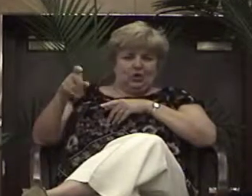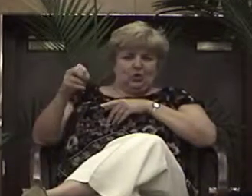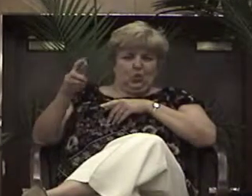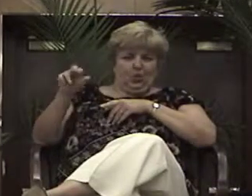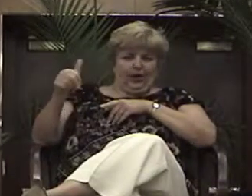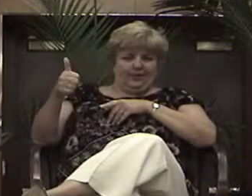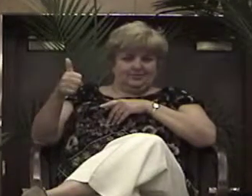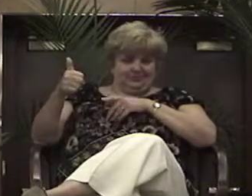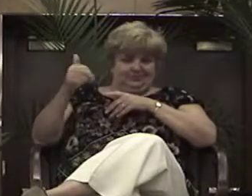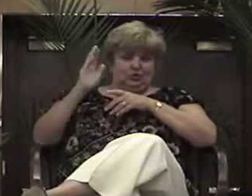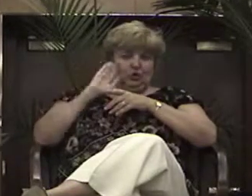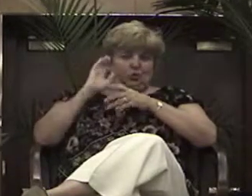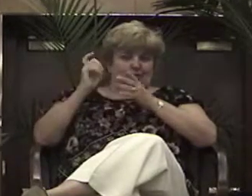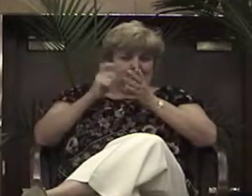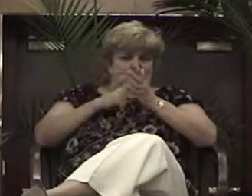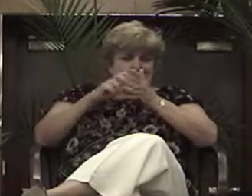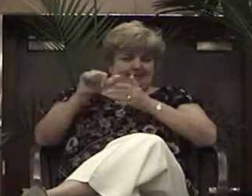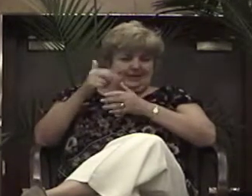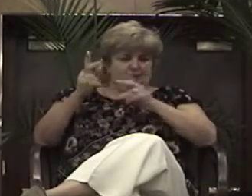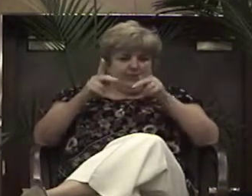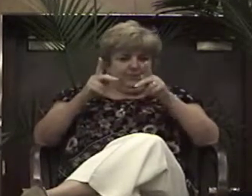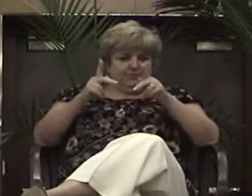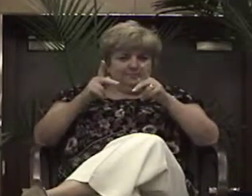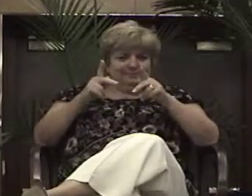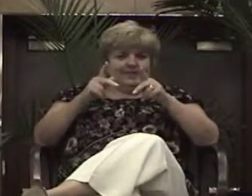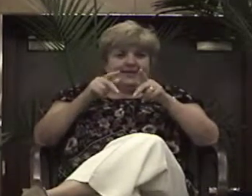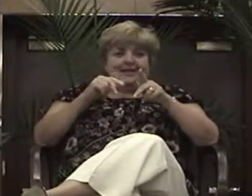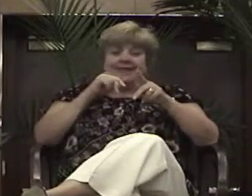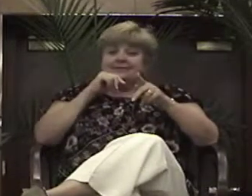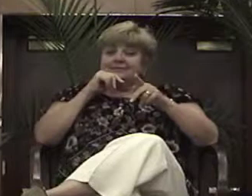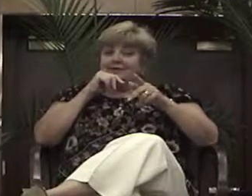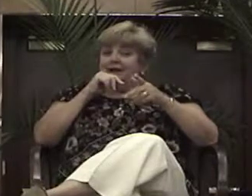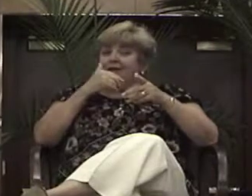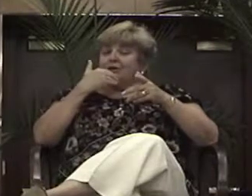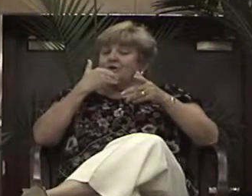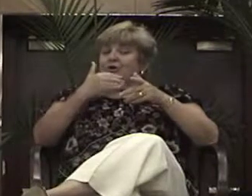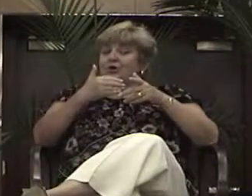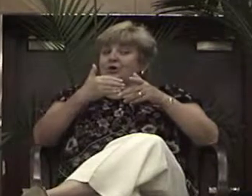He said, it is grossly unfair to take your inventory and use someone else's name.